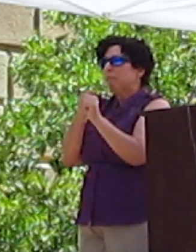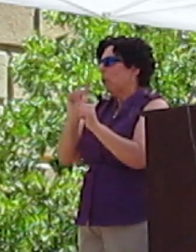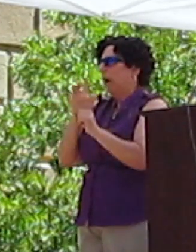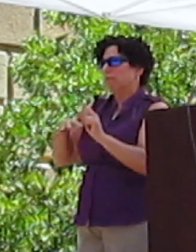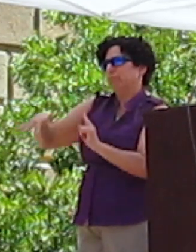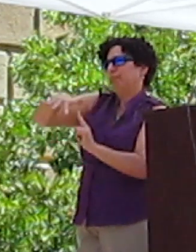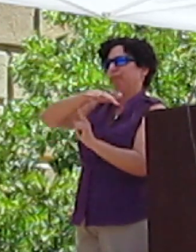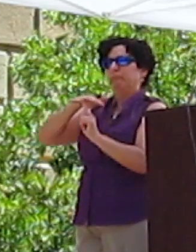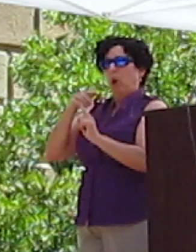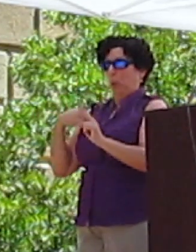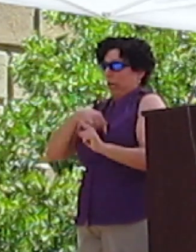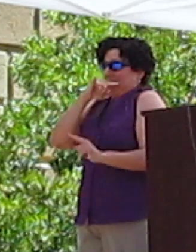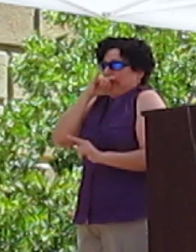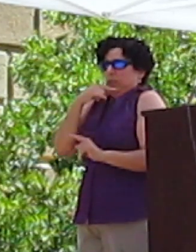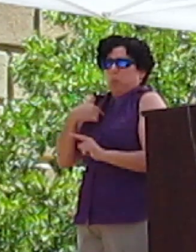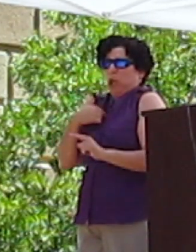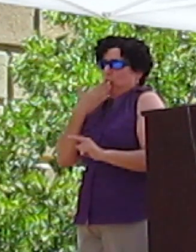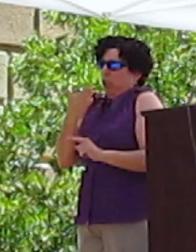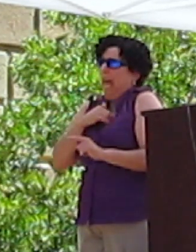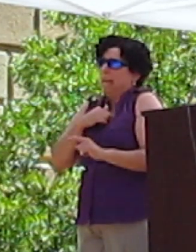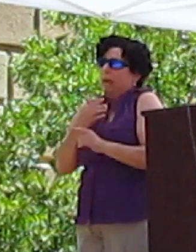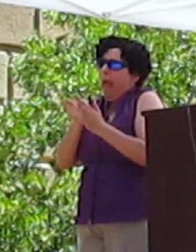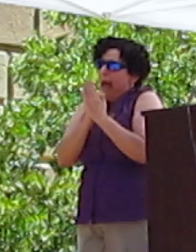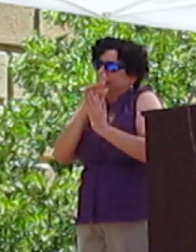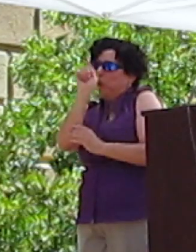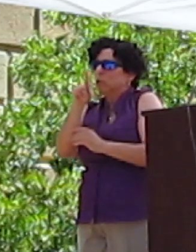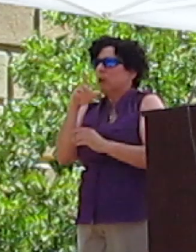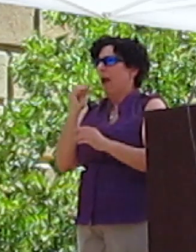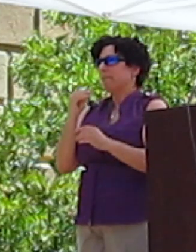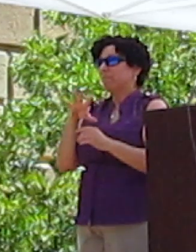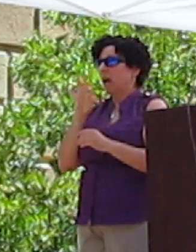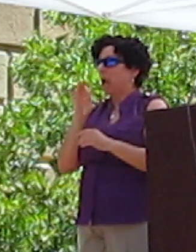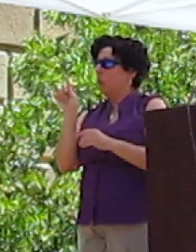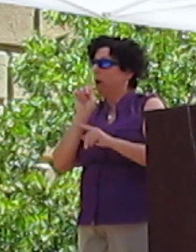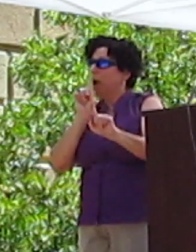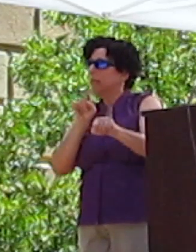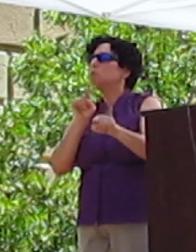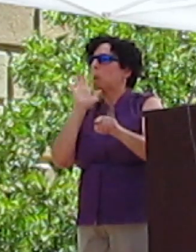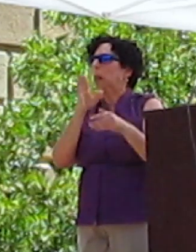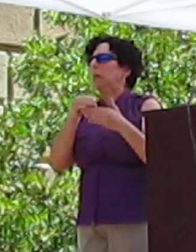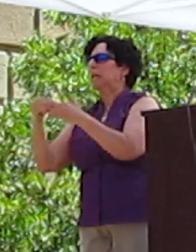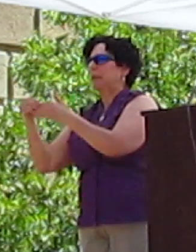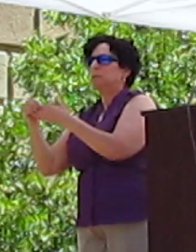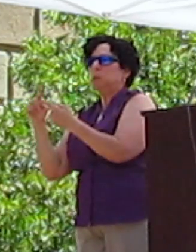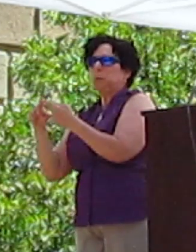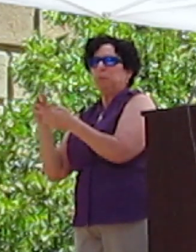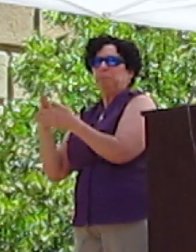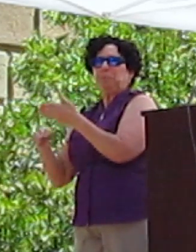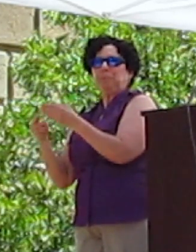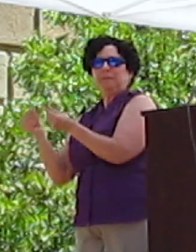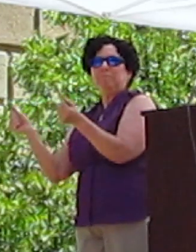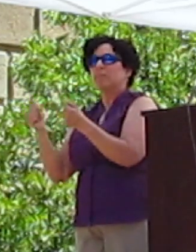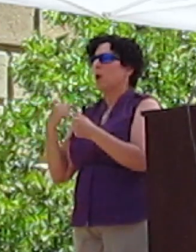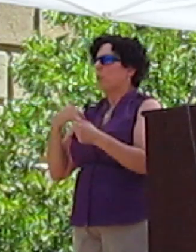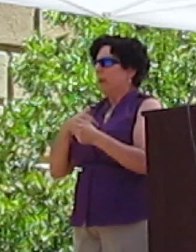We're kids. We're pretty good at asking questions and finding out where our answers can lead us. We're important. I think we should always